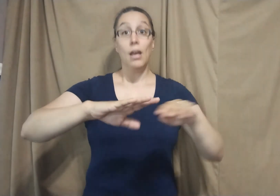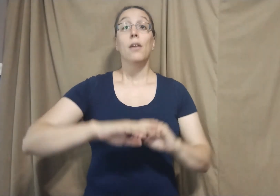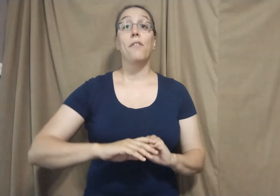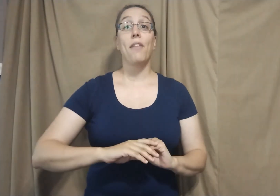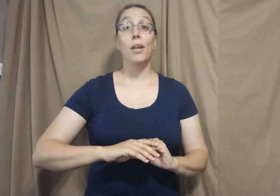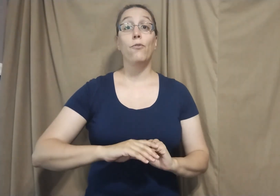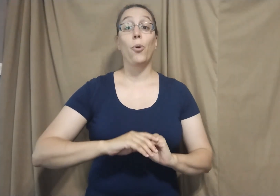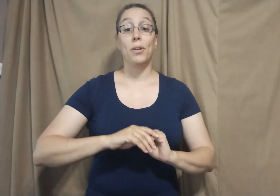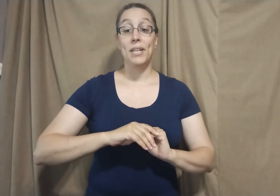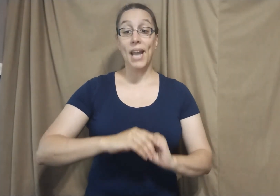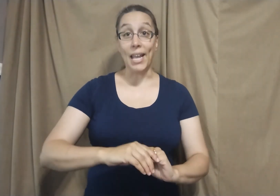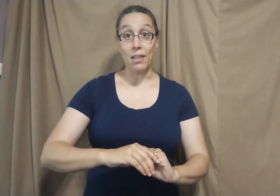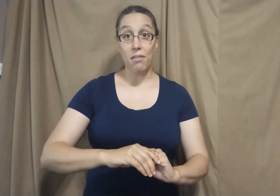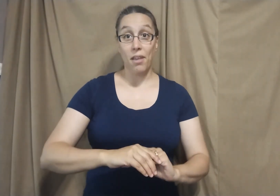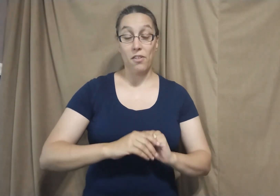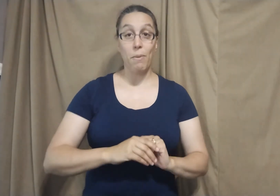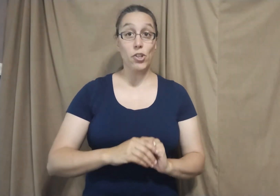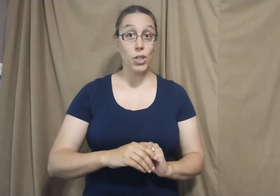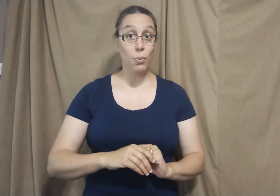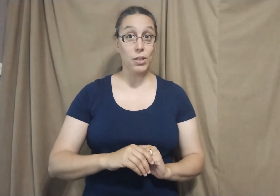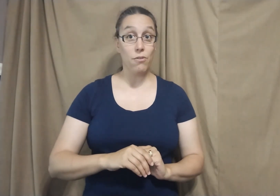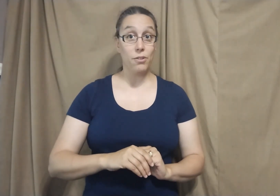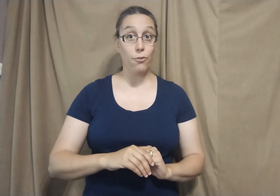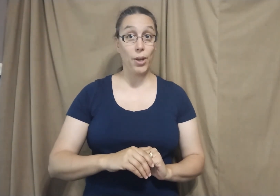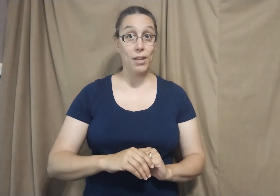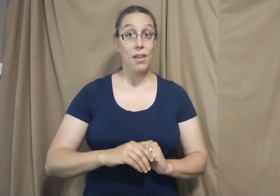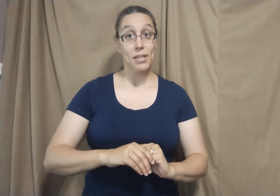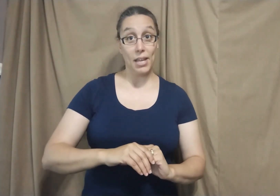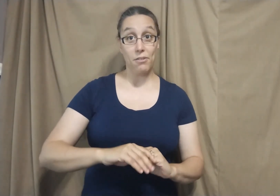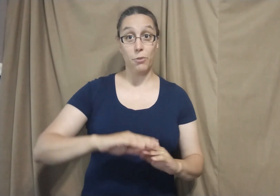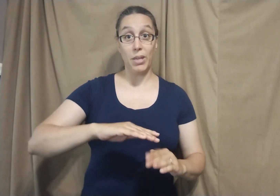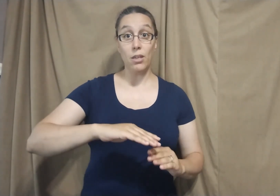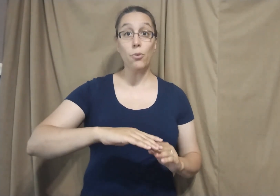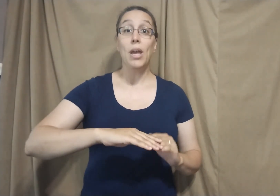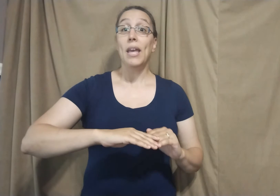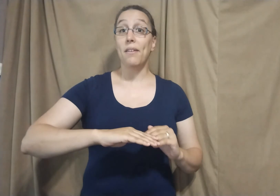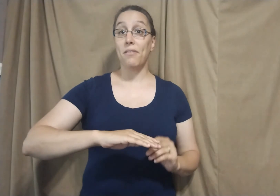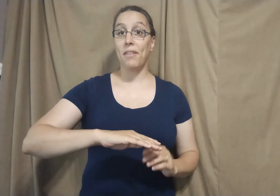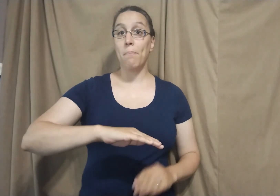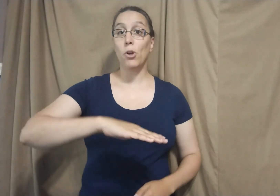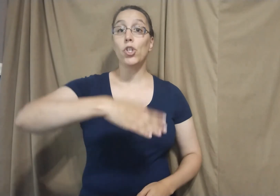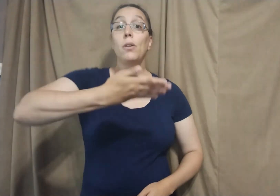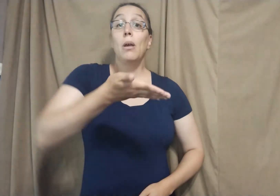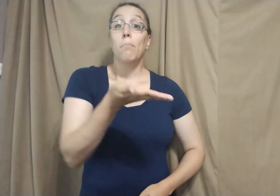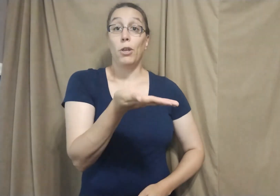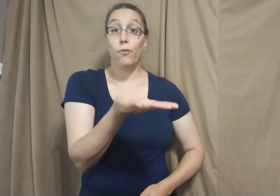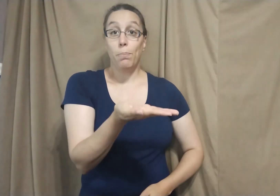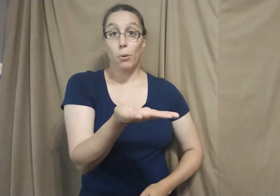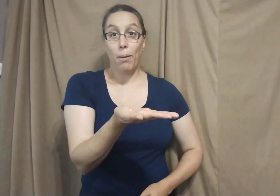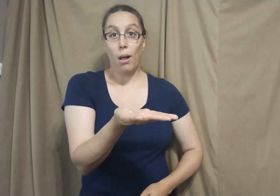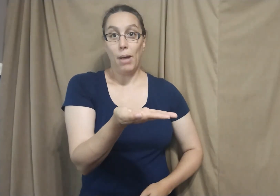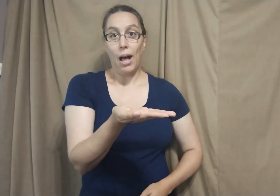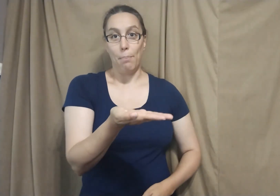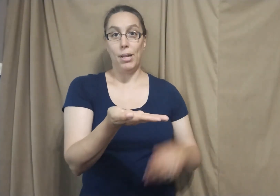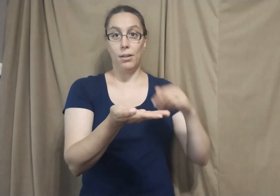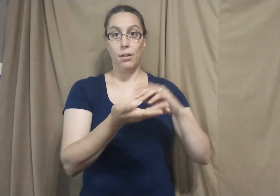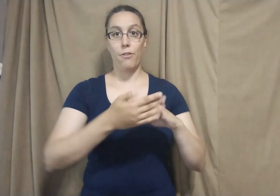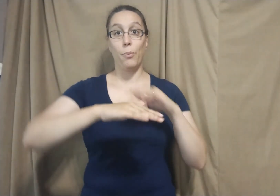The sign for nice, especially when used in the phrase nice to meet you, is the same motion, but you flip your palm up. So we